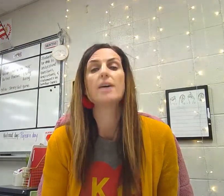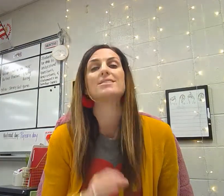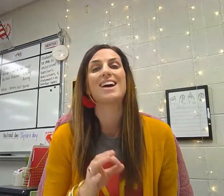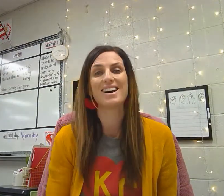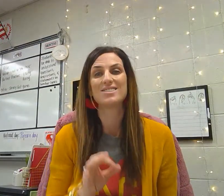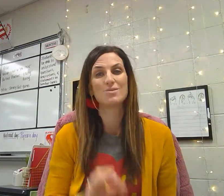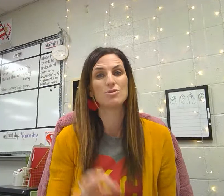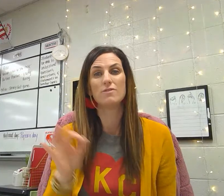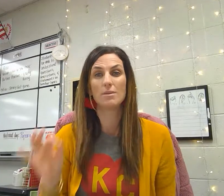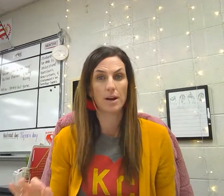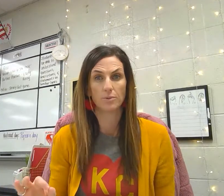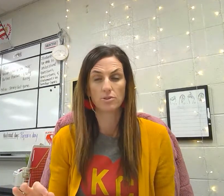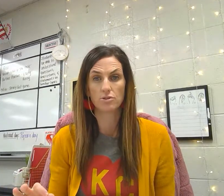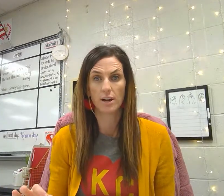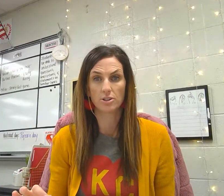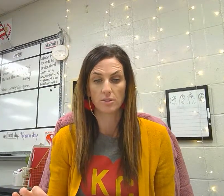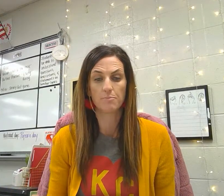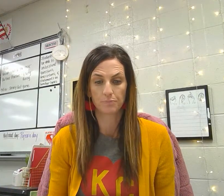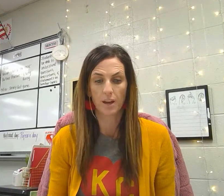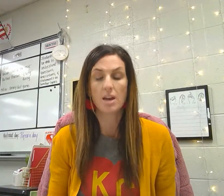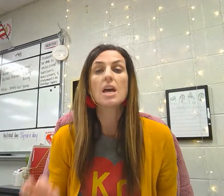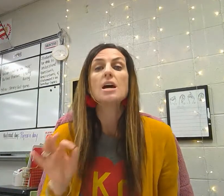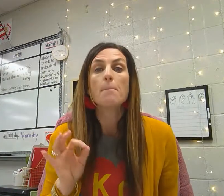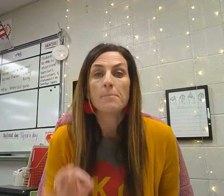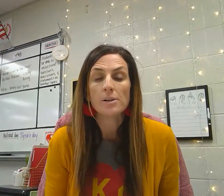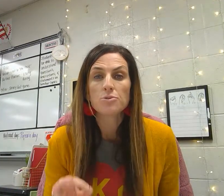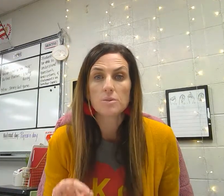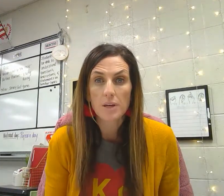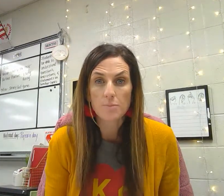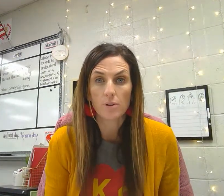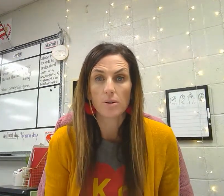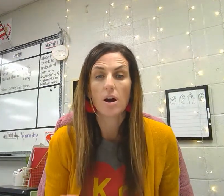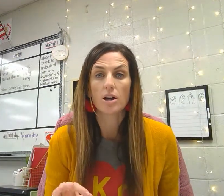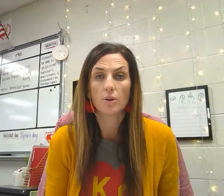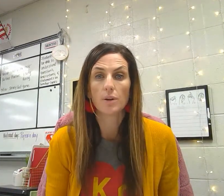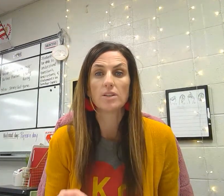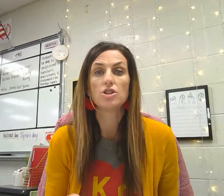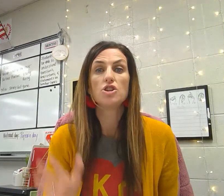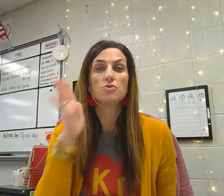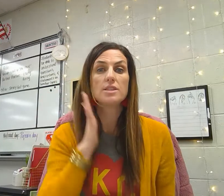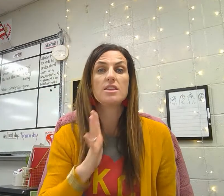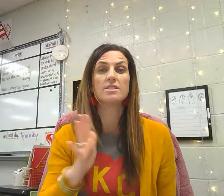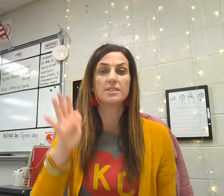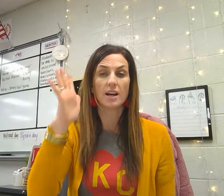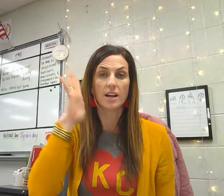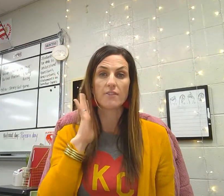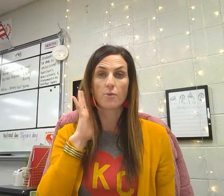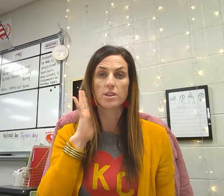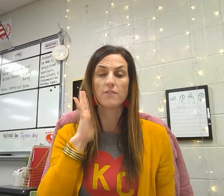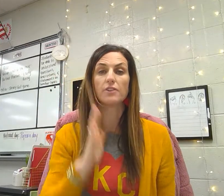past has to move in a backwards direction. Okay. Most people are going to use this sign for the